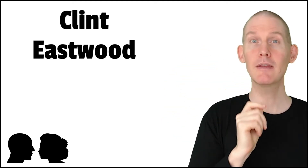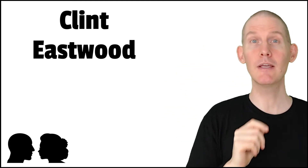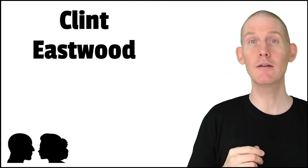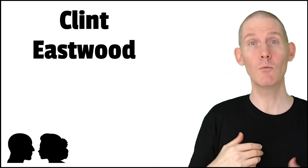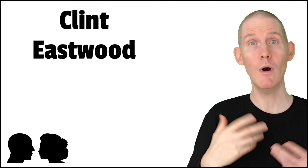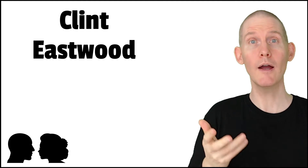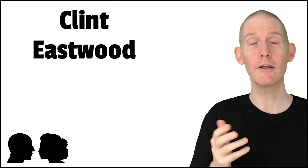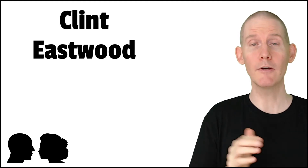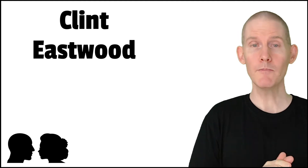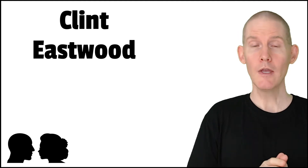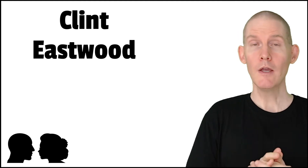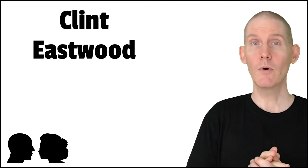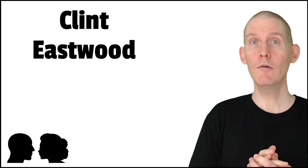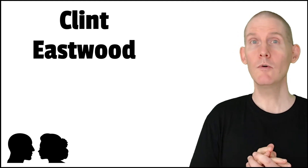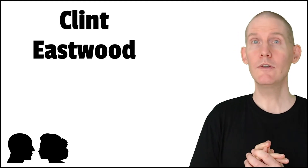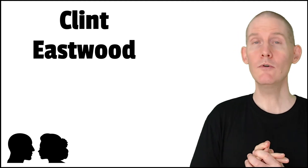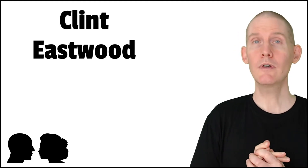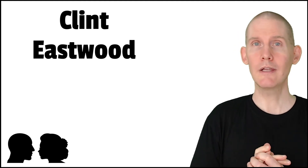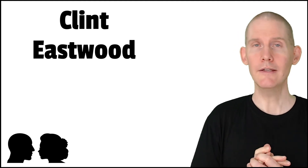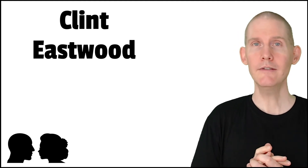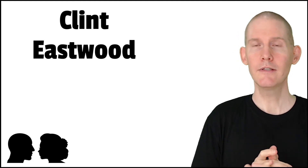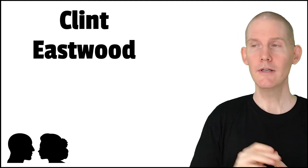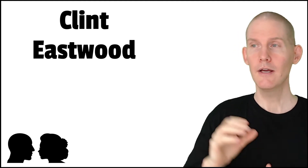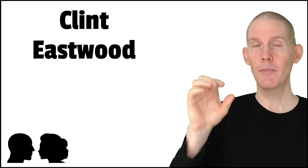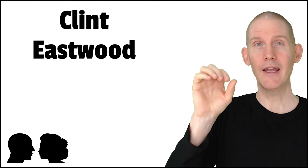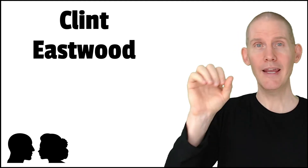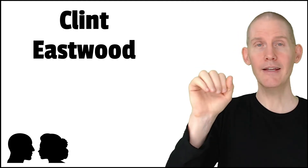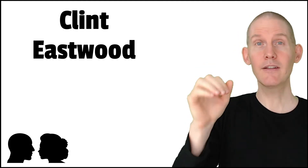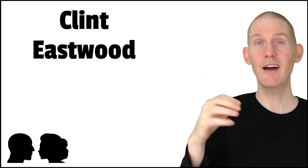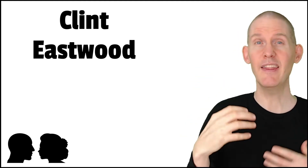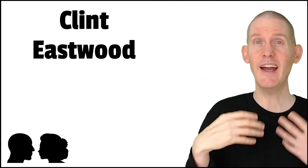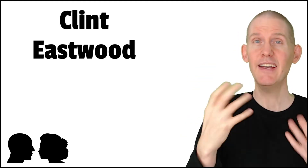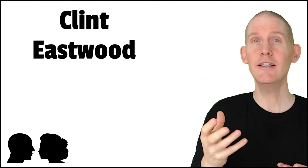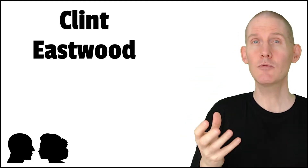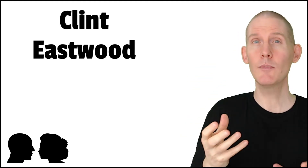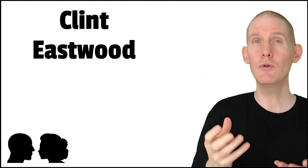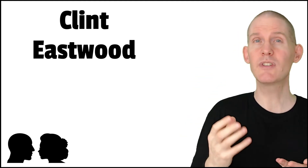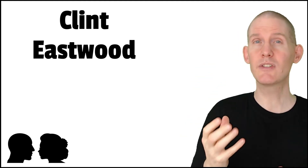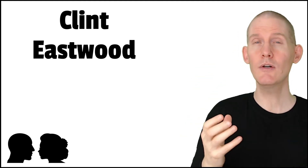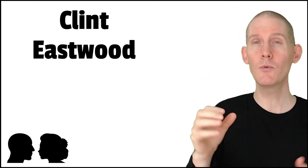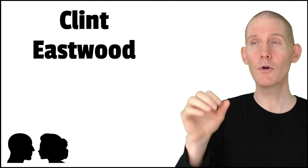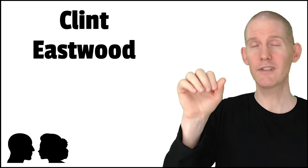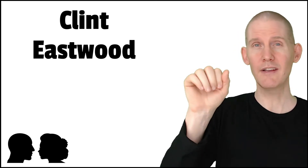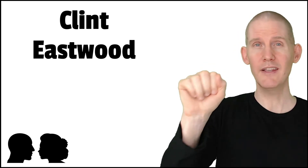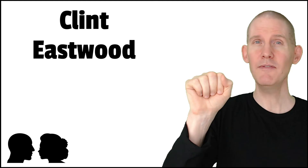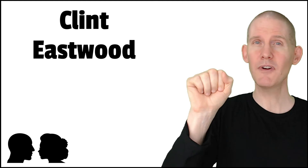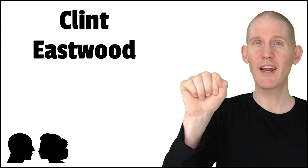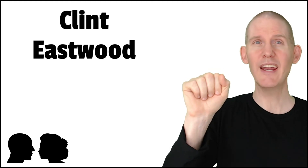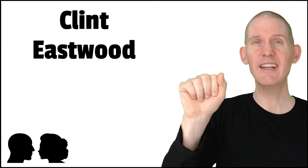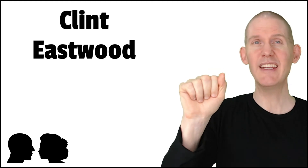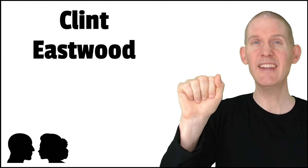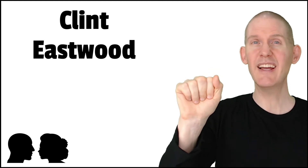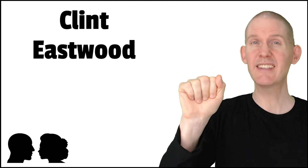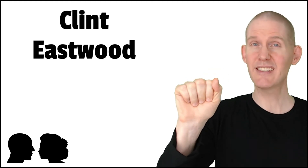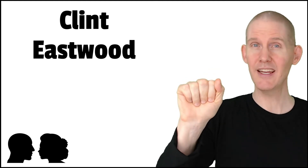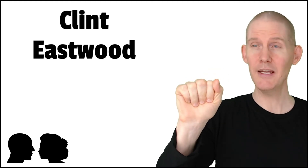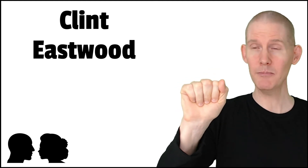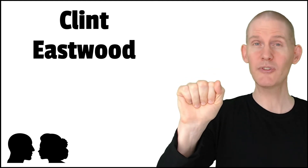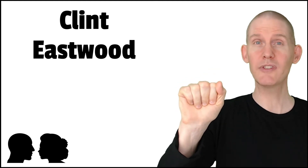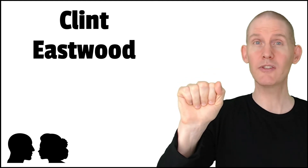think, why, Well, when we do Clint, my hand, the idea is when we do a single word to leave your hand in that same position